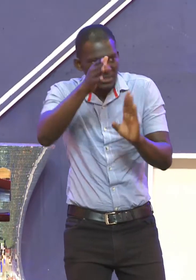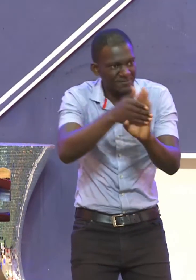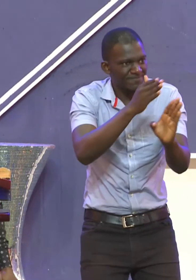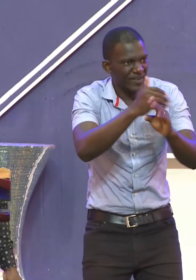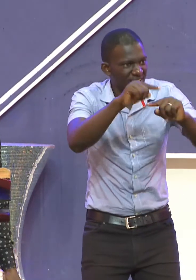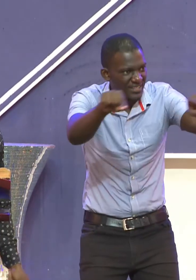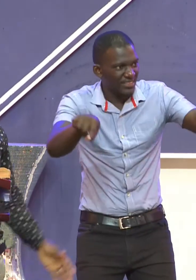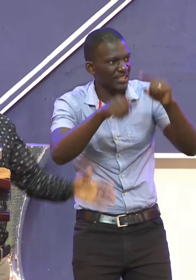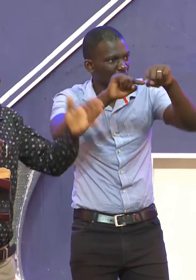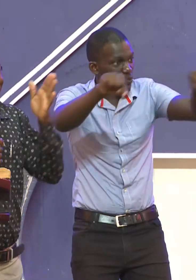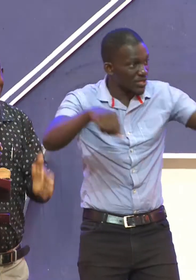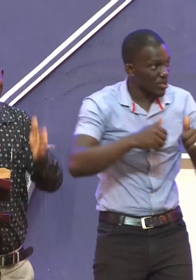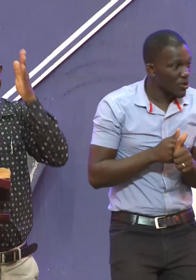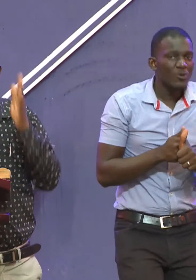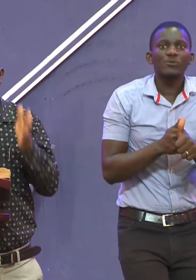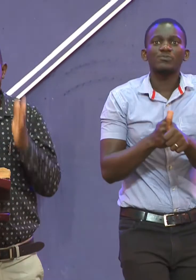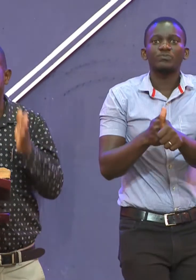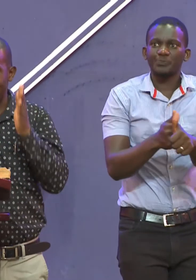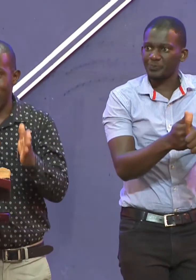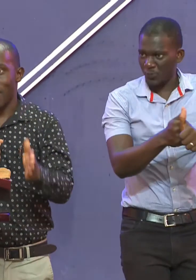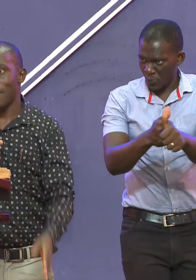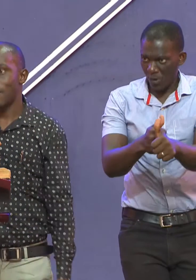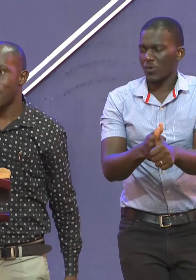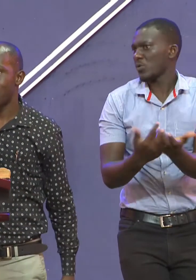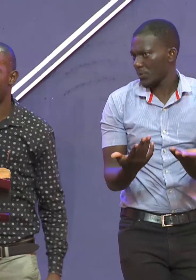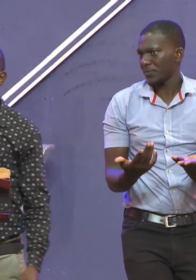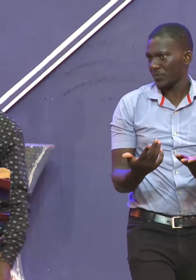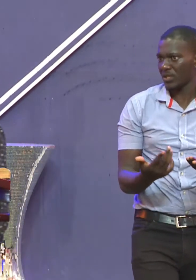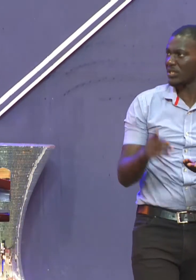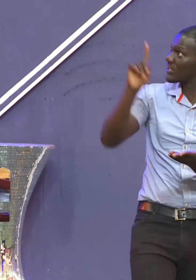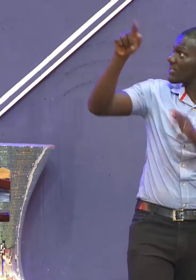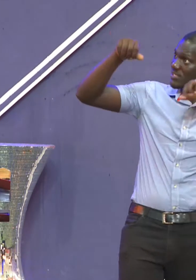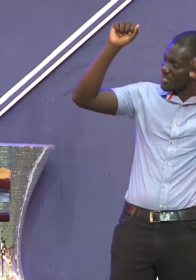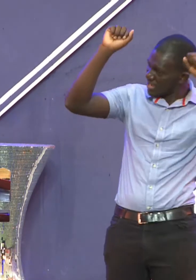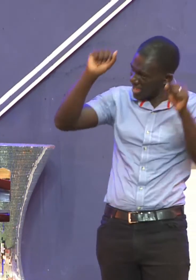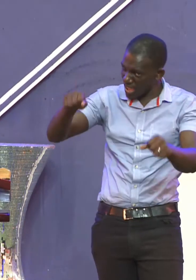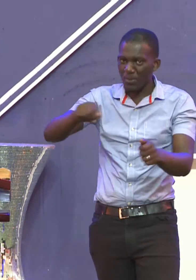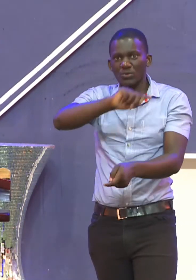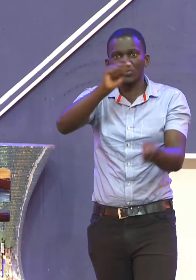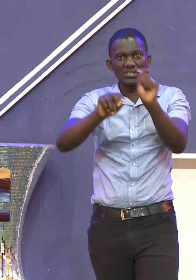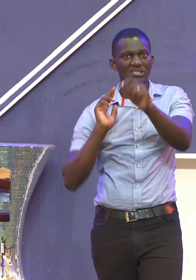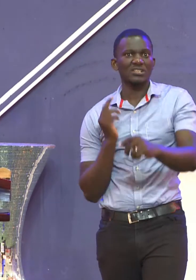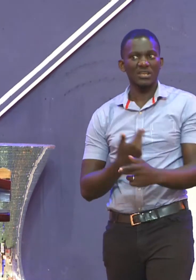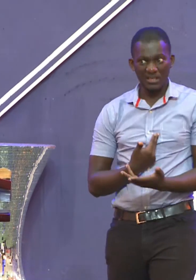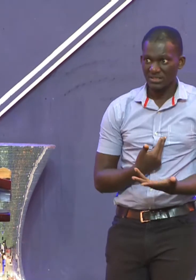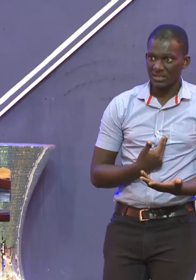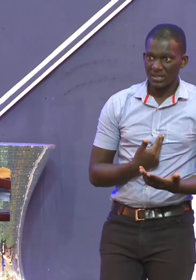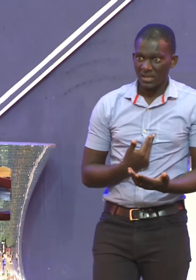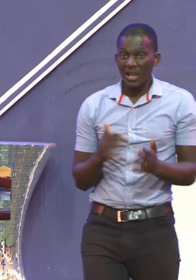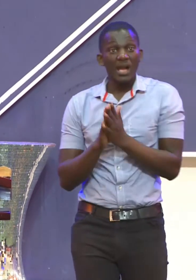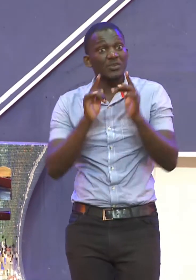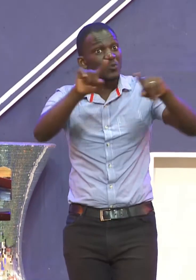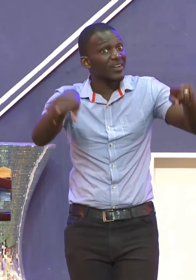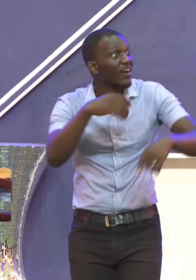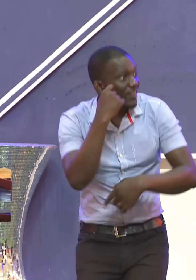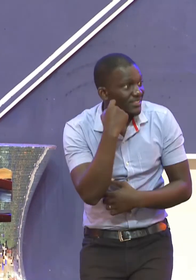every way, every channel that the Holy Spirit leads us. Tutereza. He is able to make us right. Ne tutegere ekifo